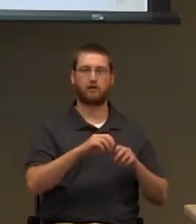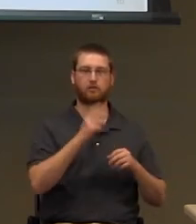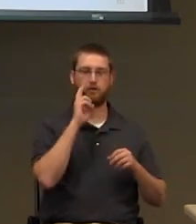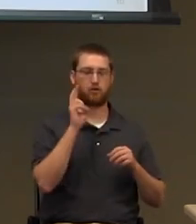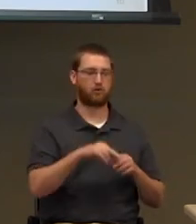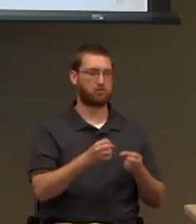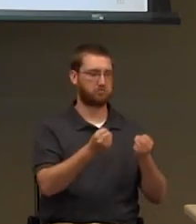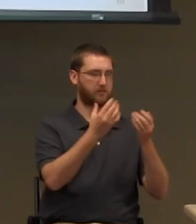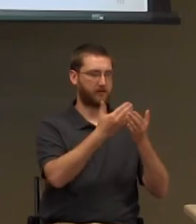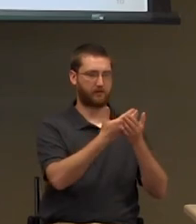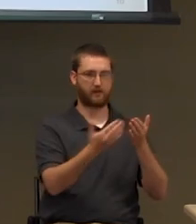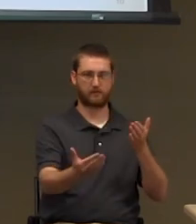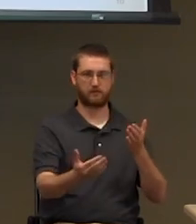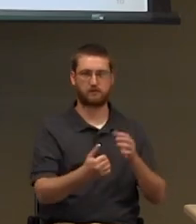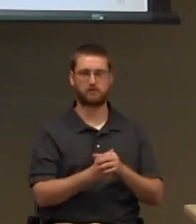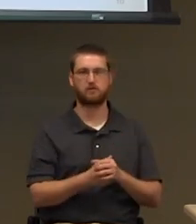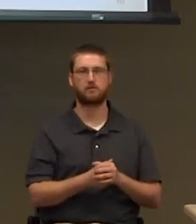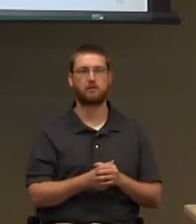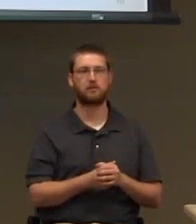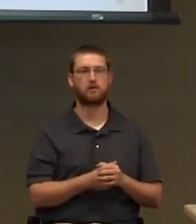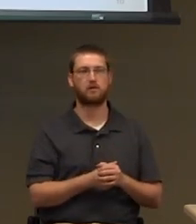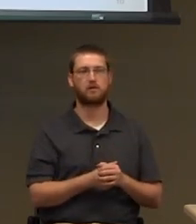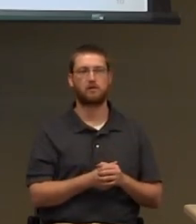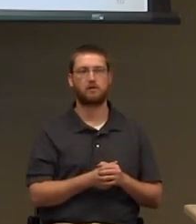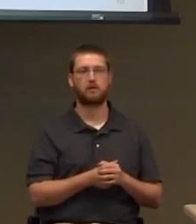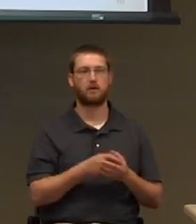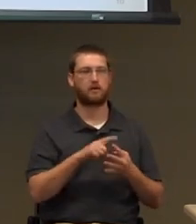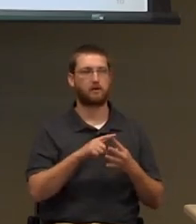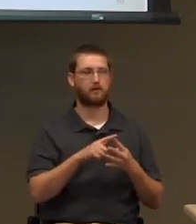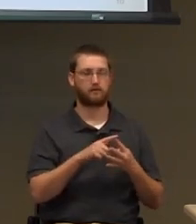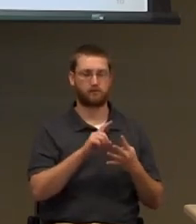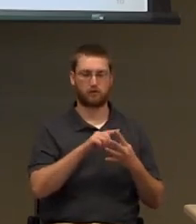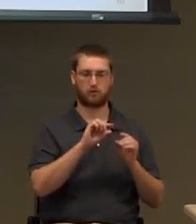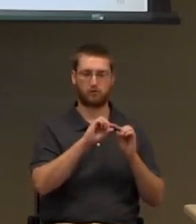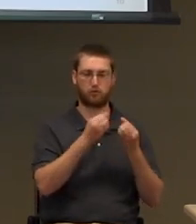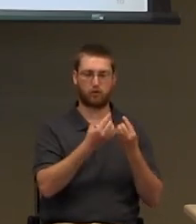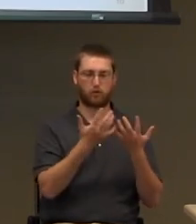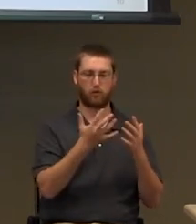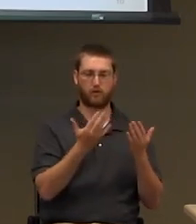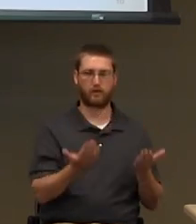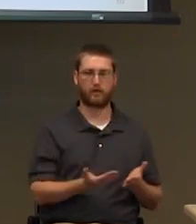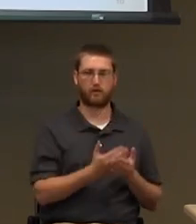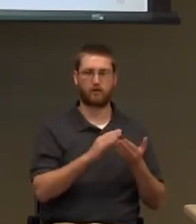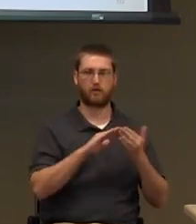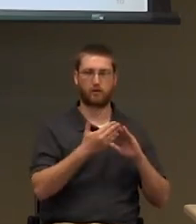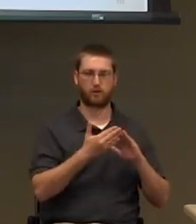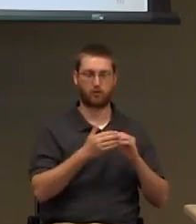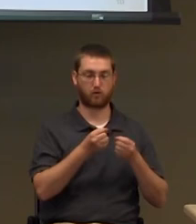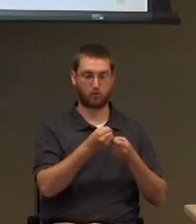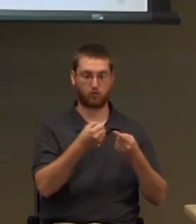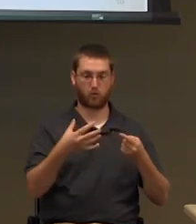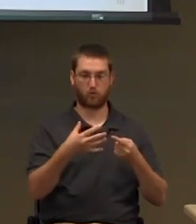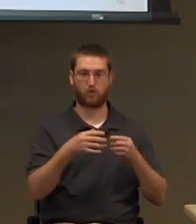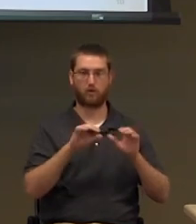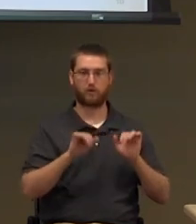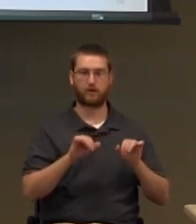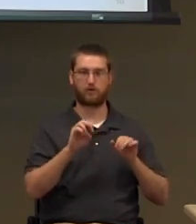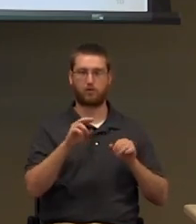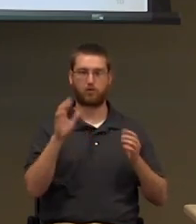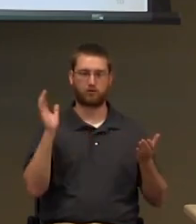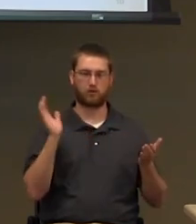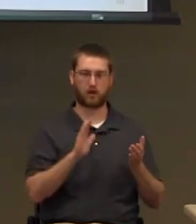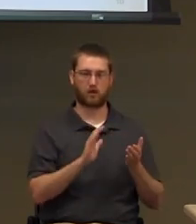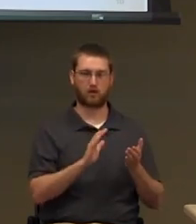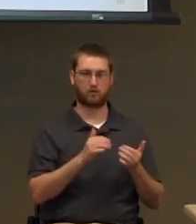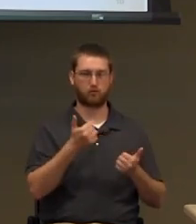factors, and among them are, is it an existing cluster in the community? Does it have growth potential or is it a decline